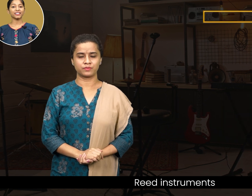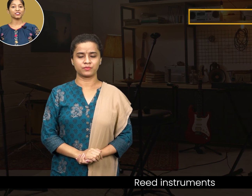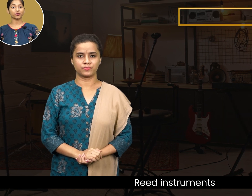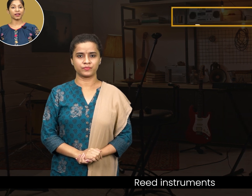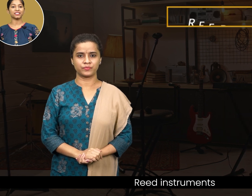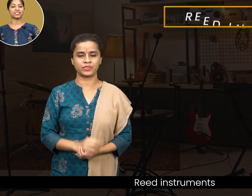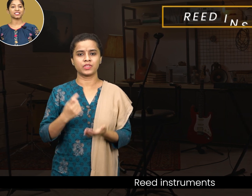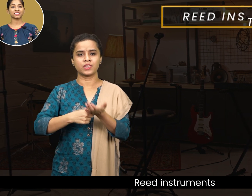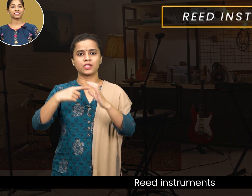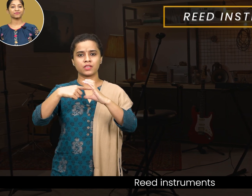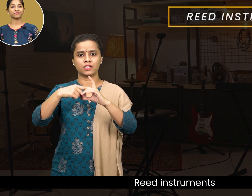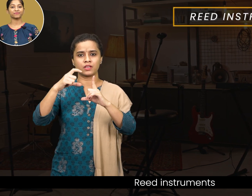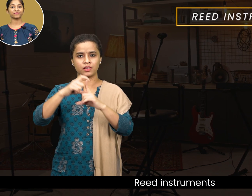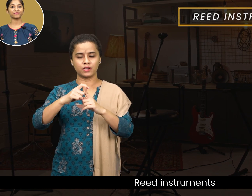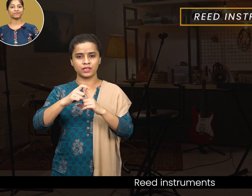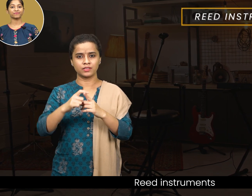Reed instruments.